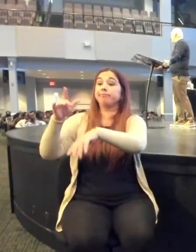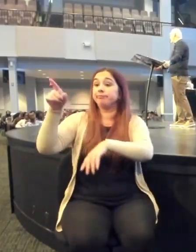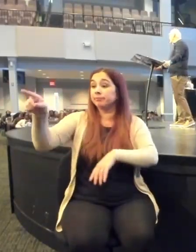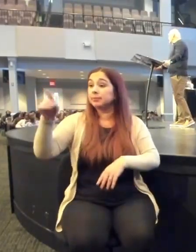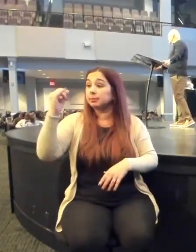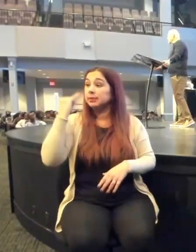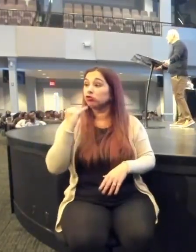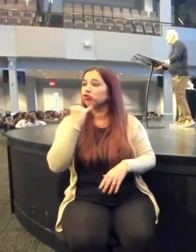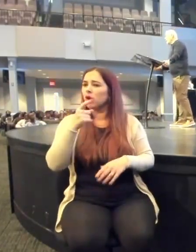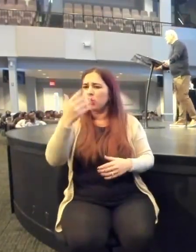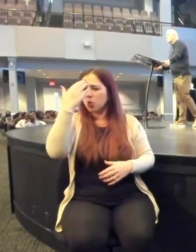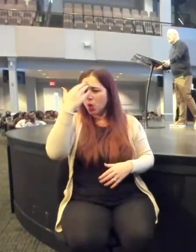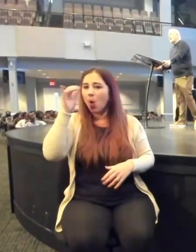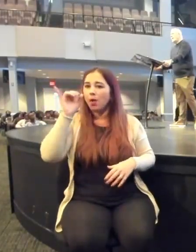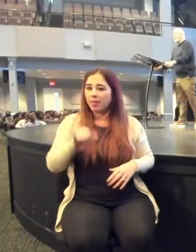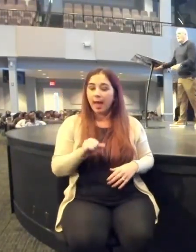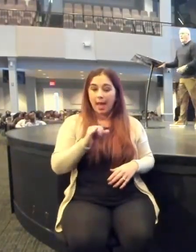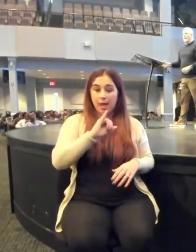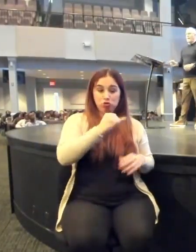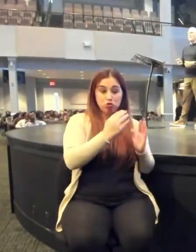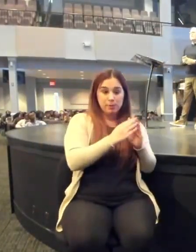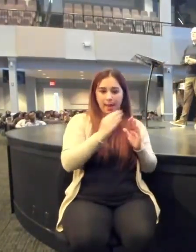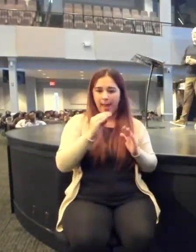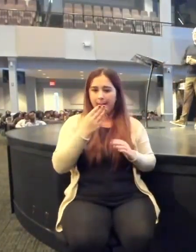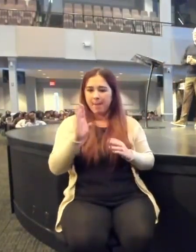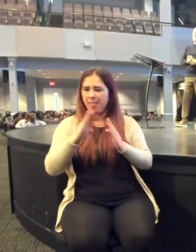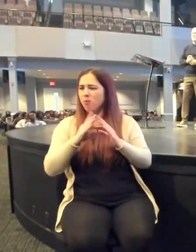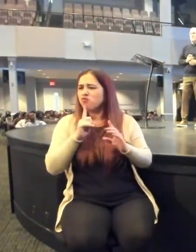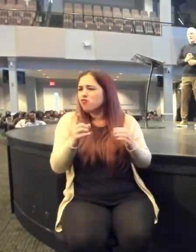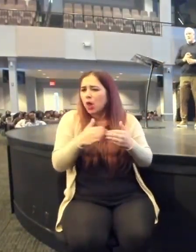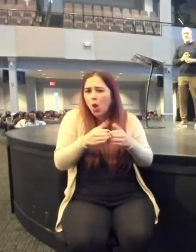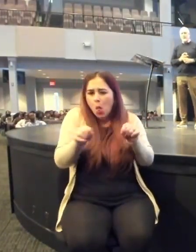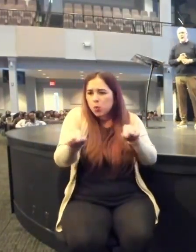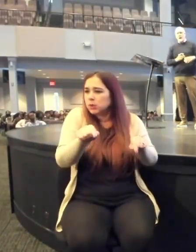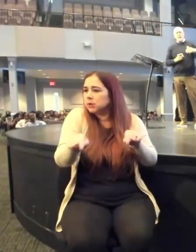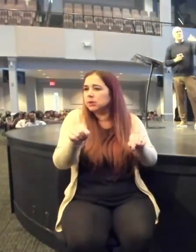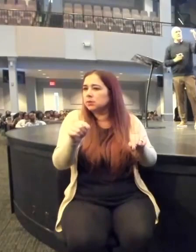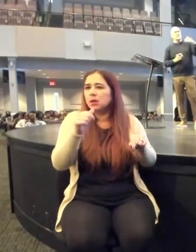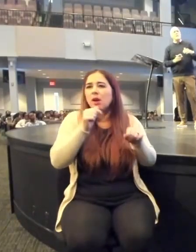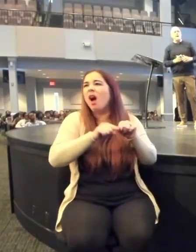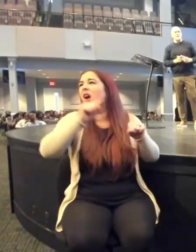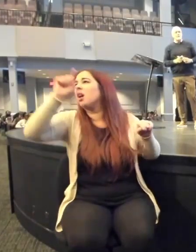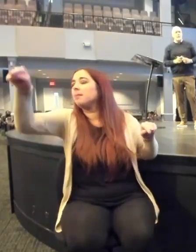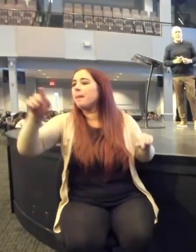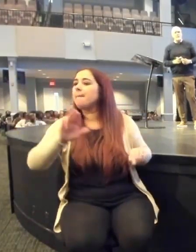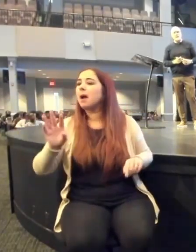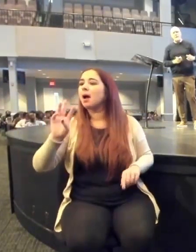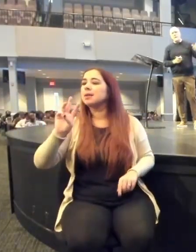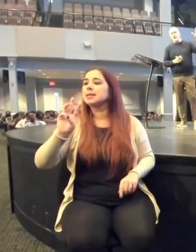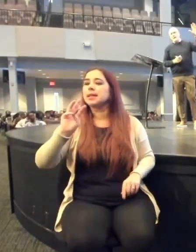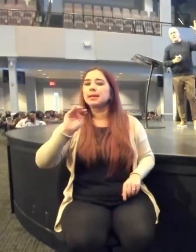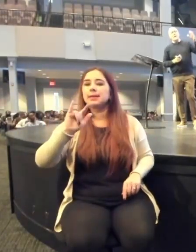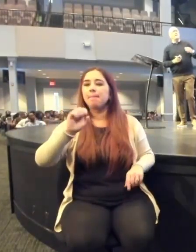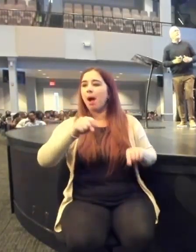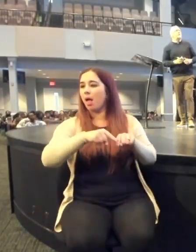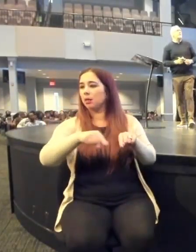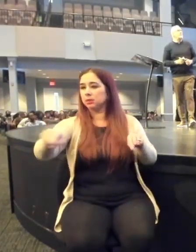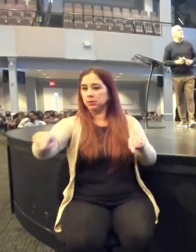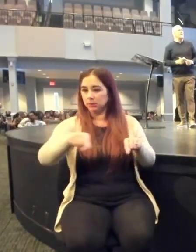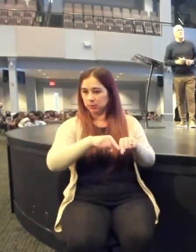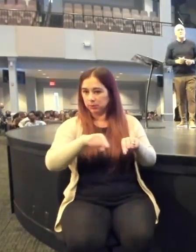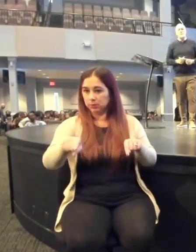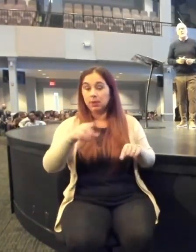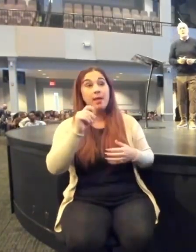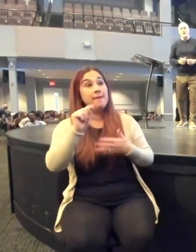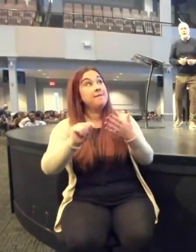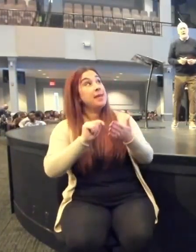realize that Jerusalem and Bethlehem are very close together in terms of proximity. About 6 miles separates them. And the video footage that you